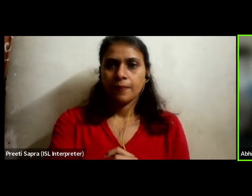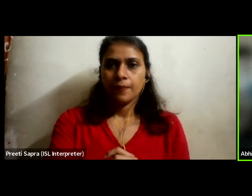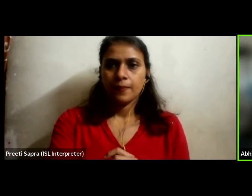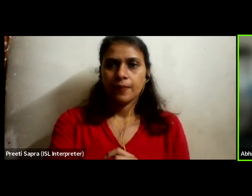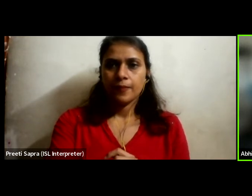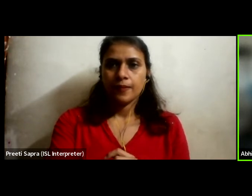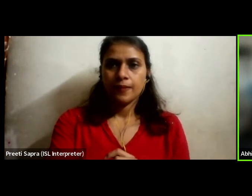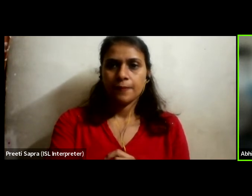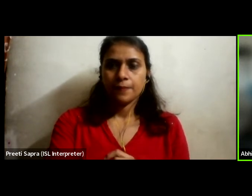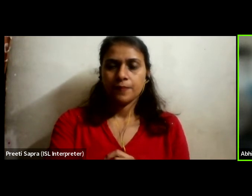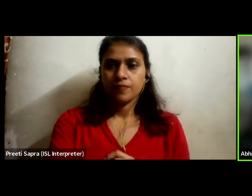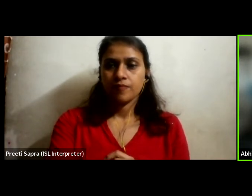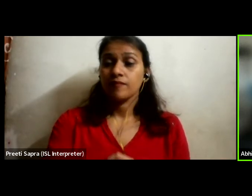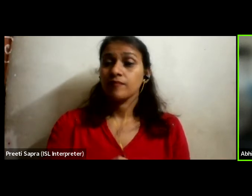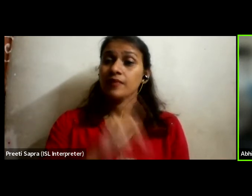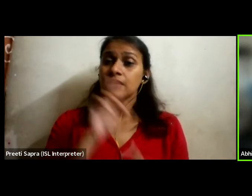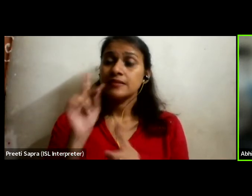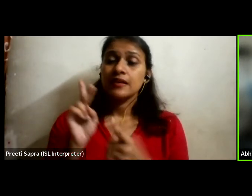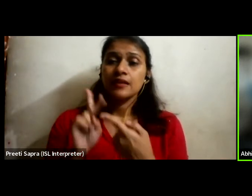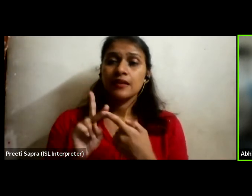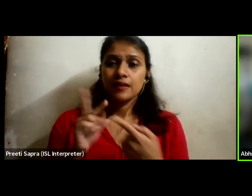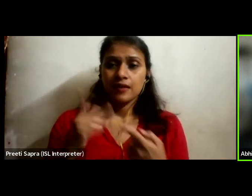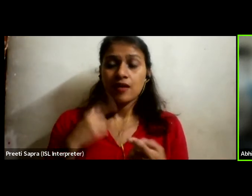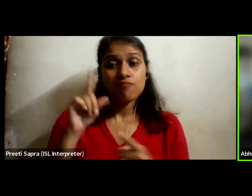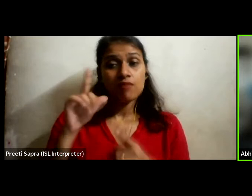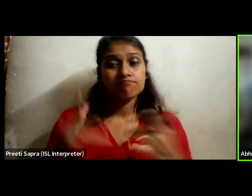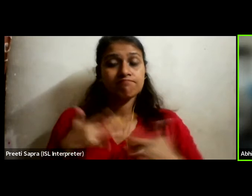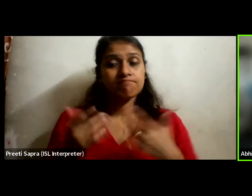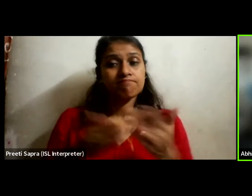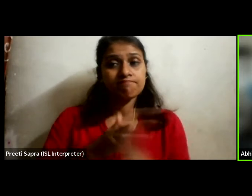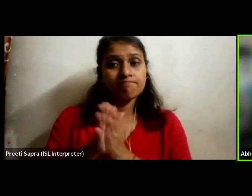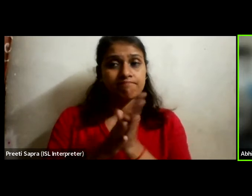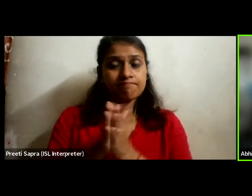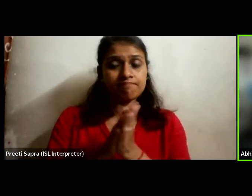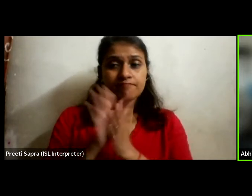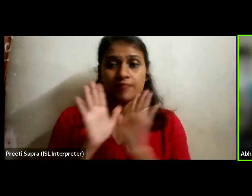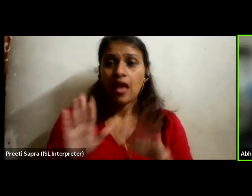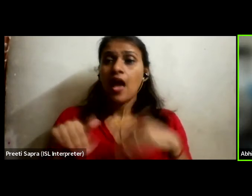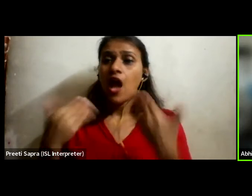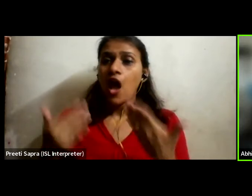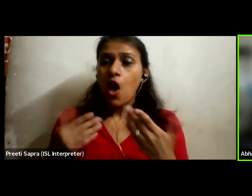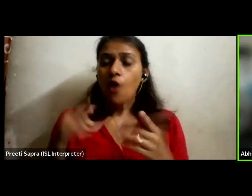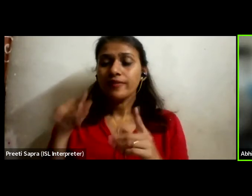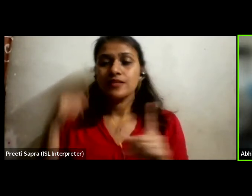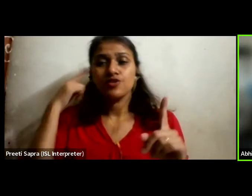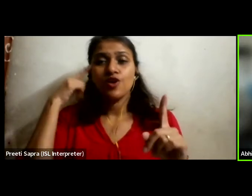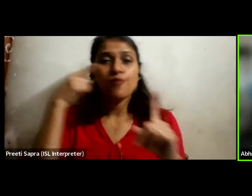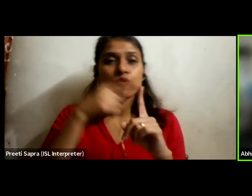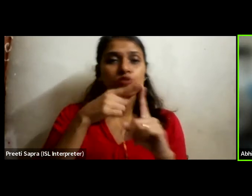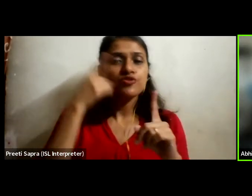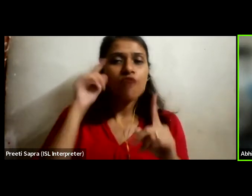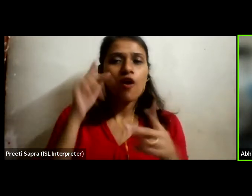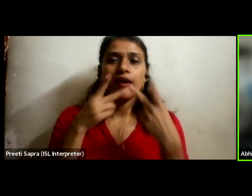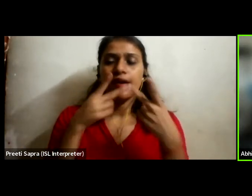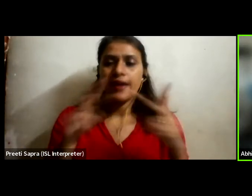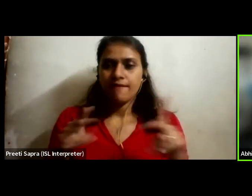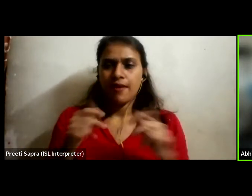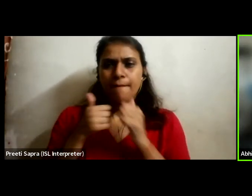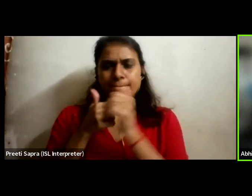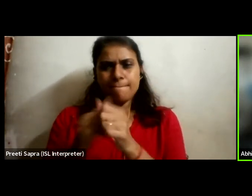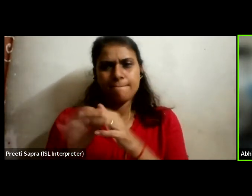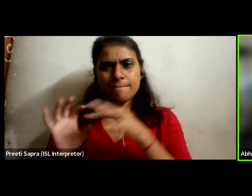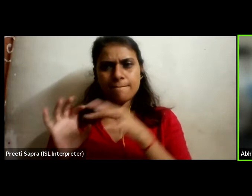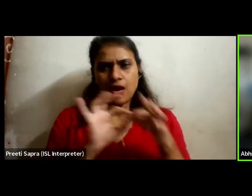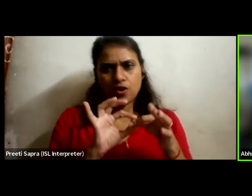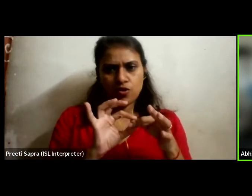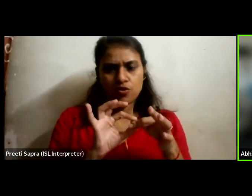think one of the other things that has been interesting to see is how these approaches have differed based on